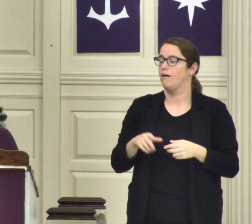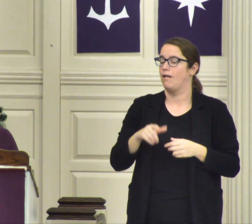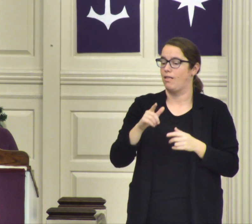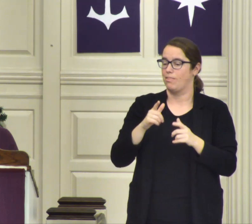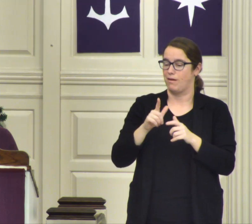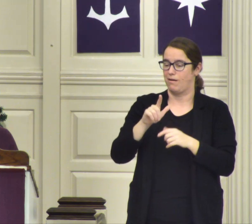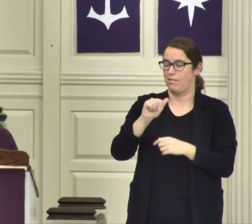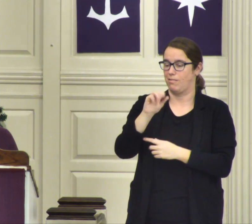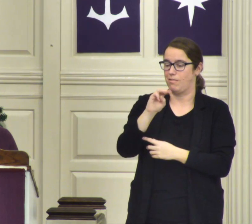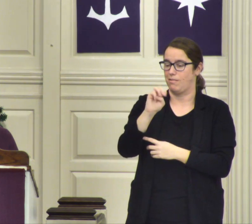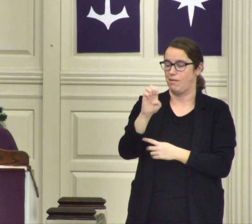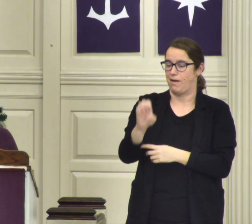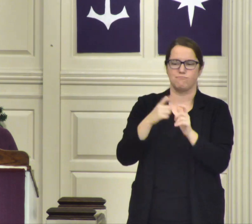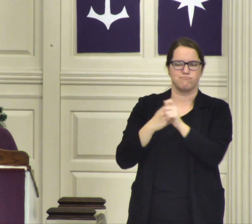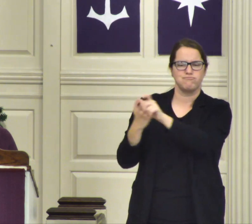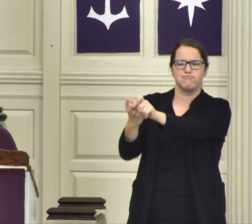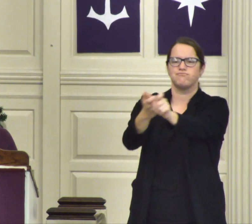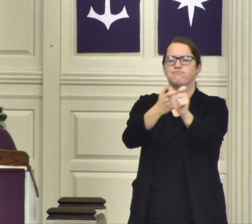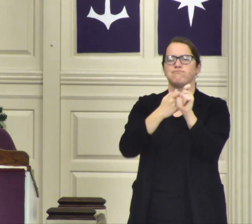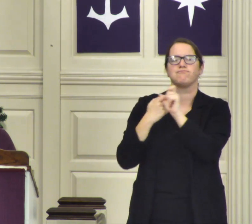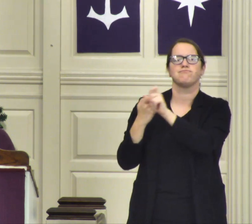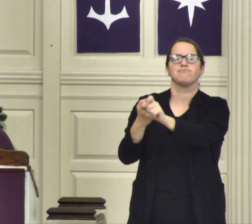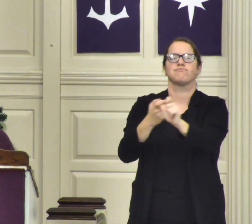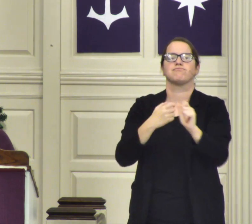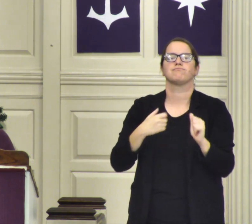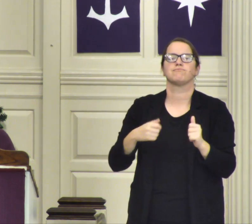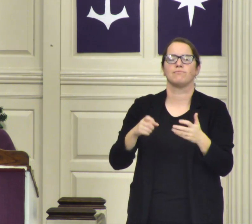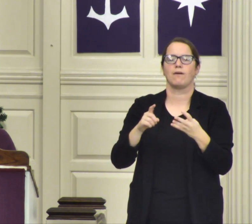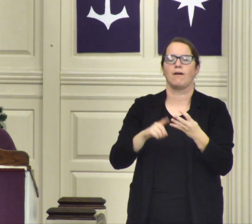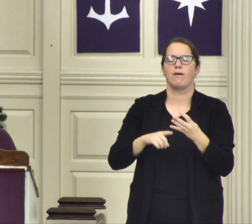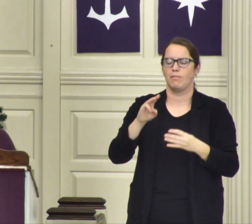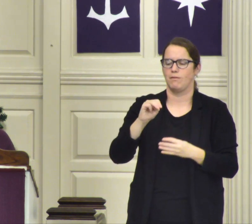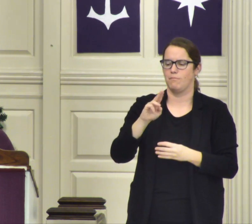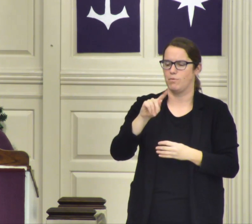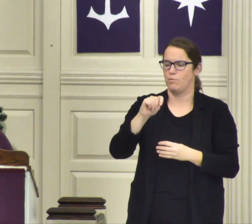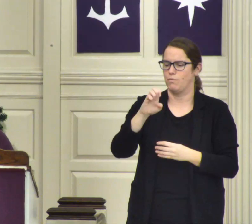like a stag. Then the tongue of the mute will sing.